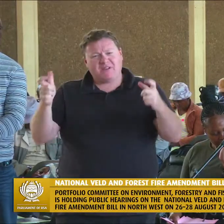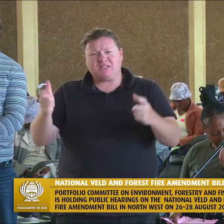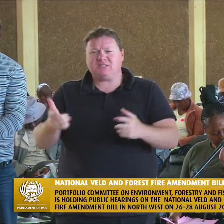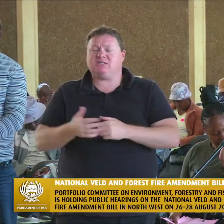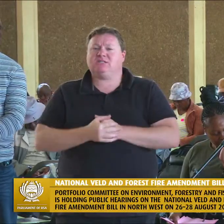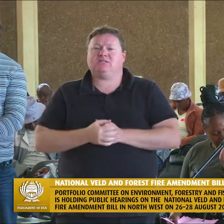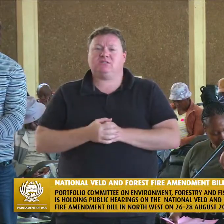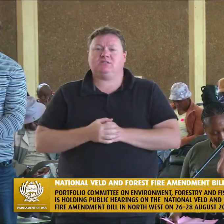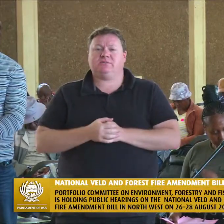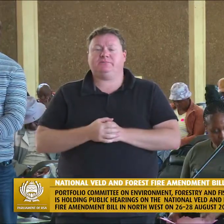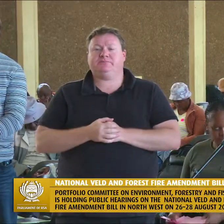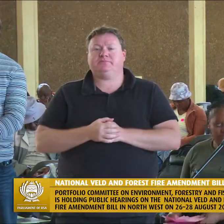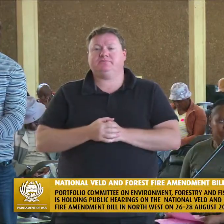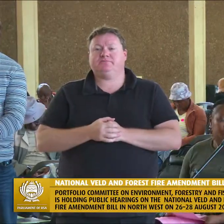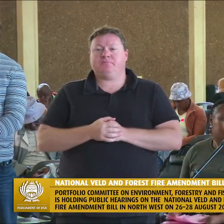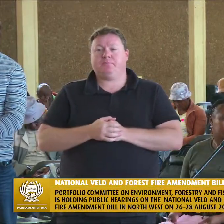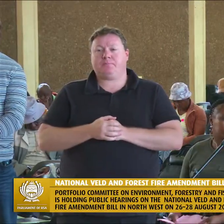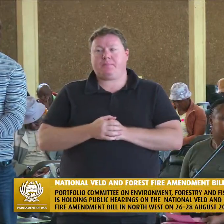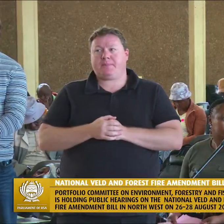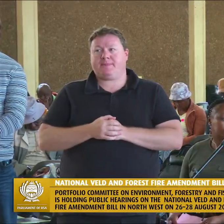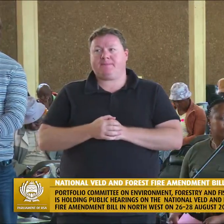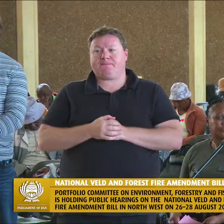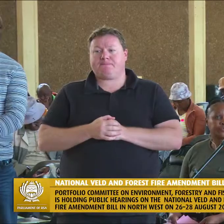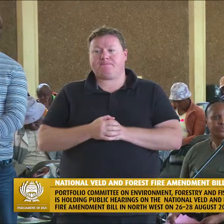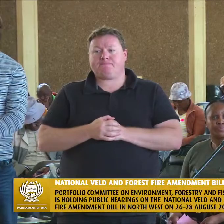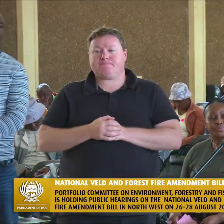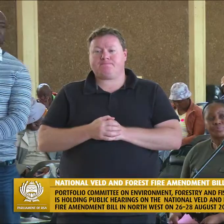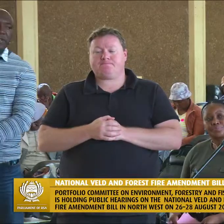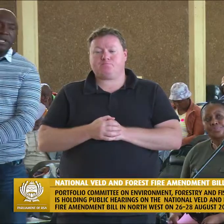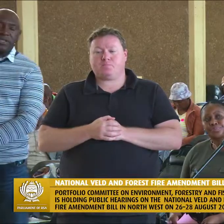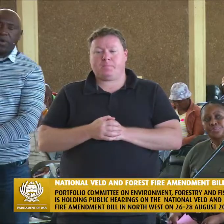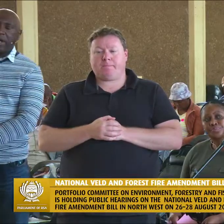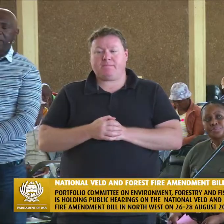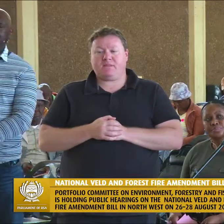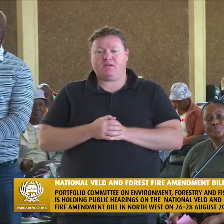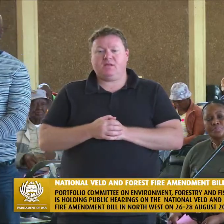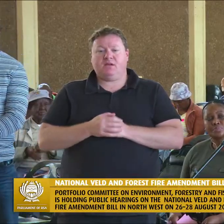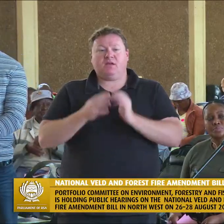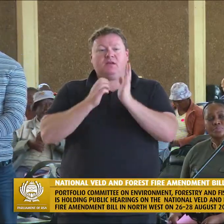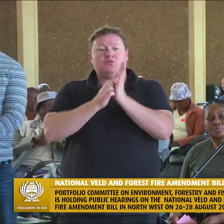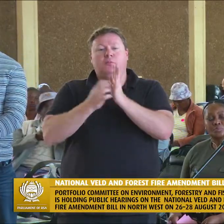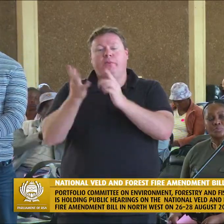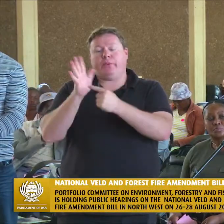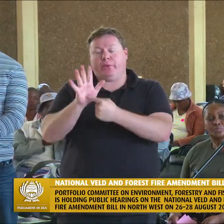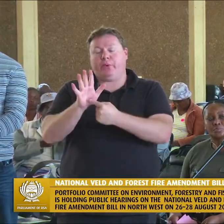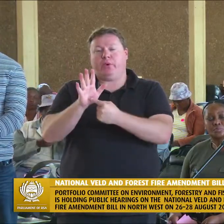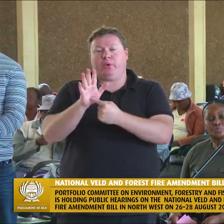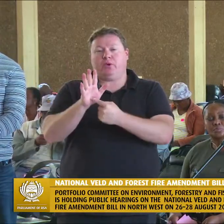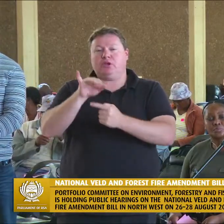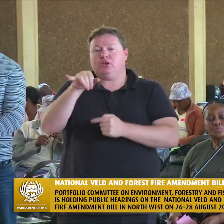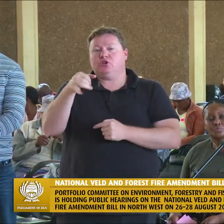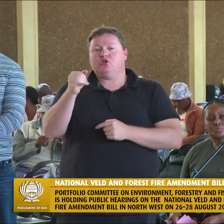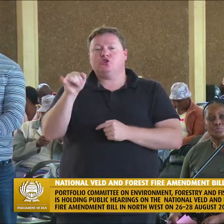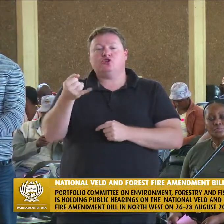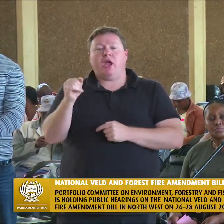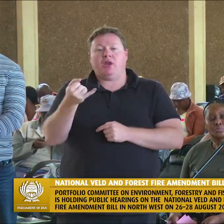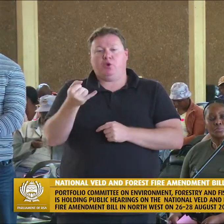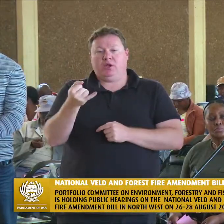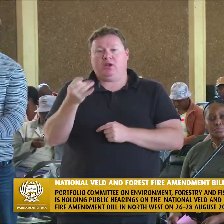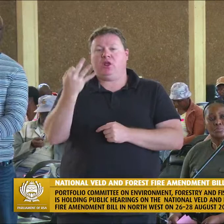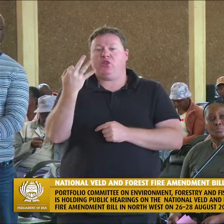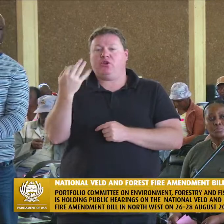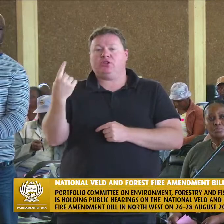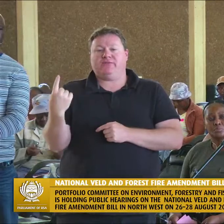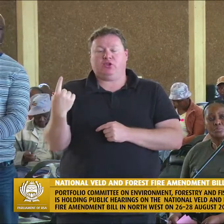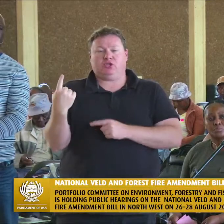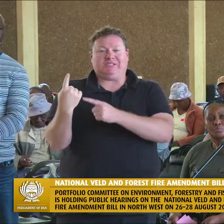i will fair example can i teach you one second this year thirty-one a genuine it is shared as an example